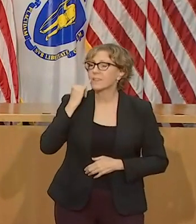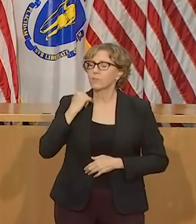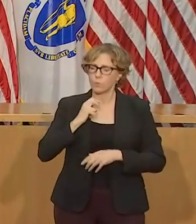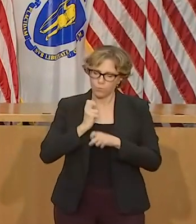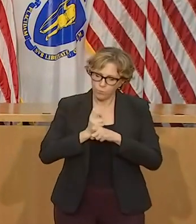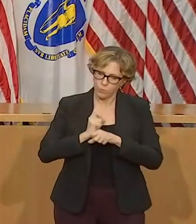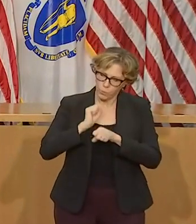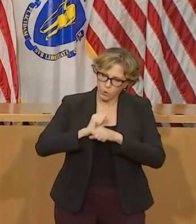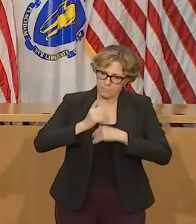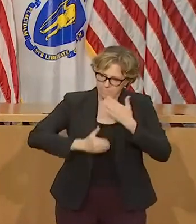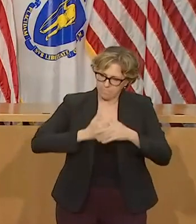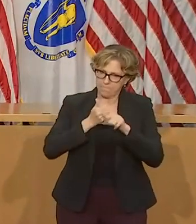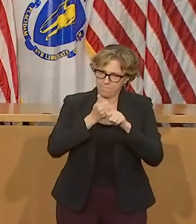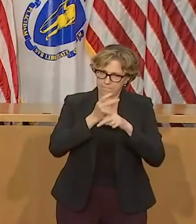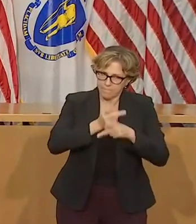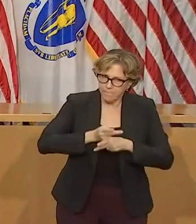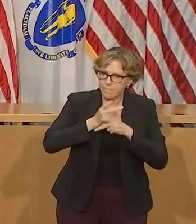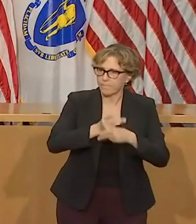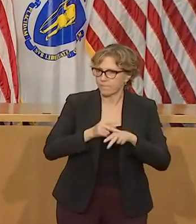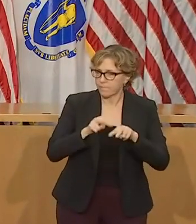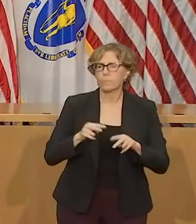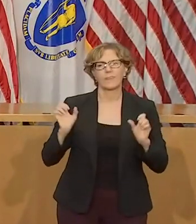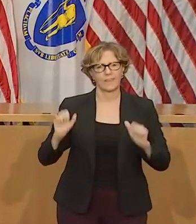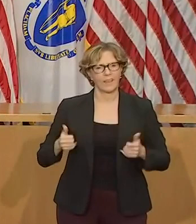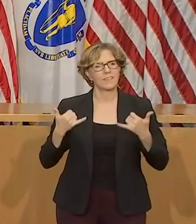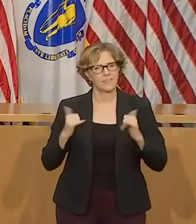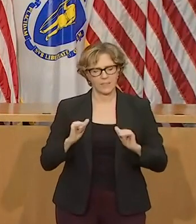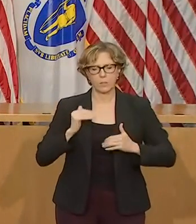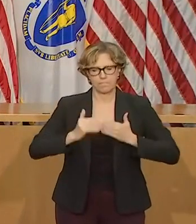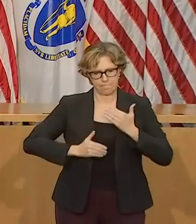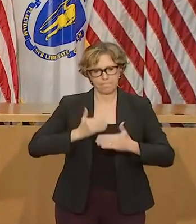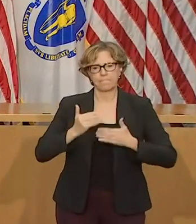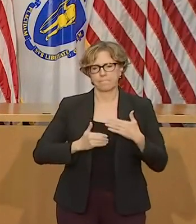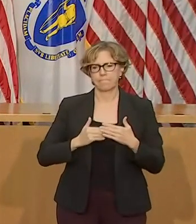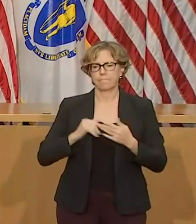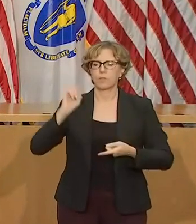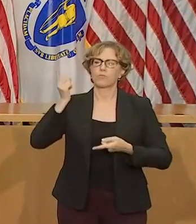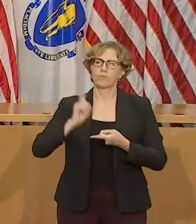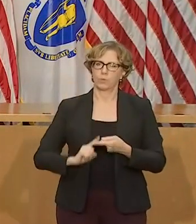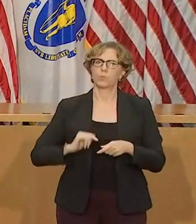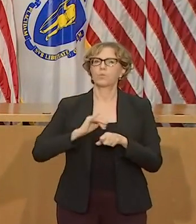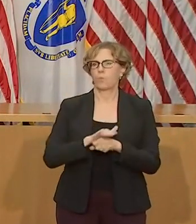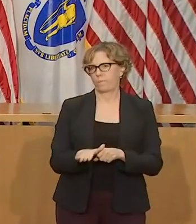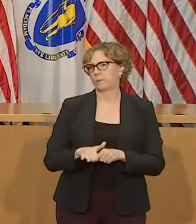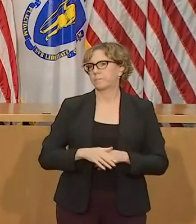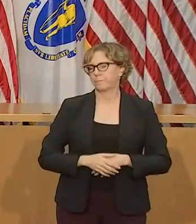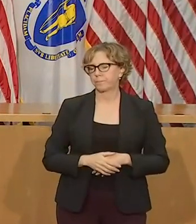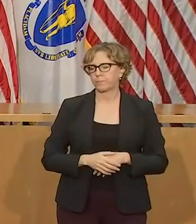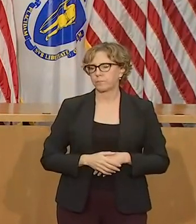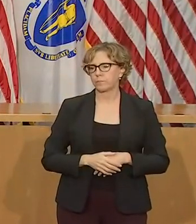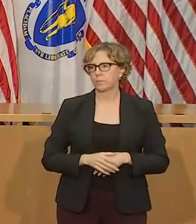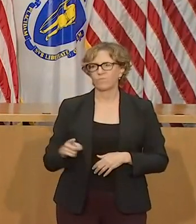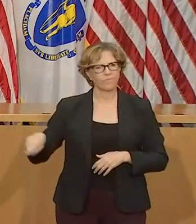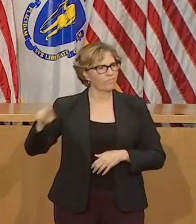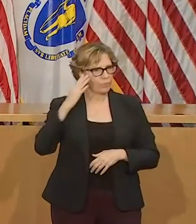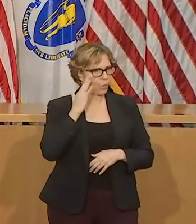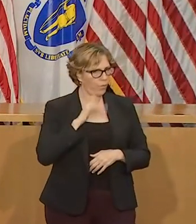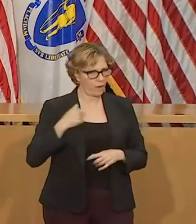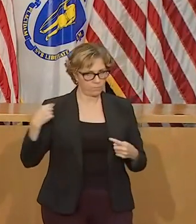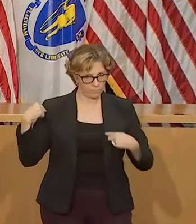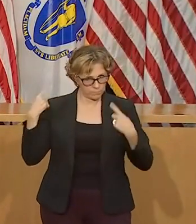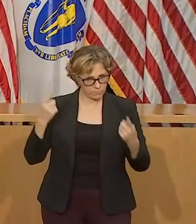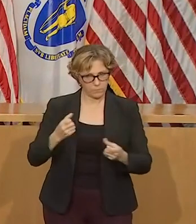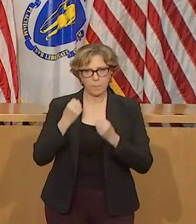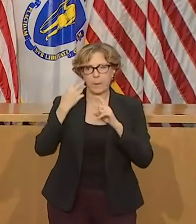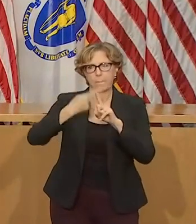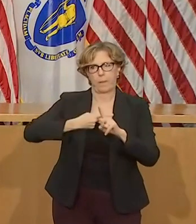and continue to fight COVID. As everybody knows, we've been battling this pandemic for months. It's been